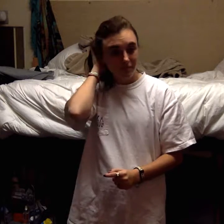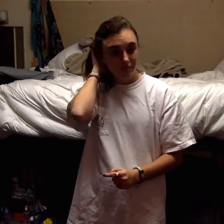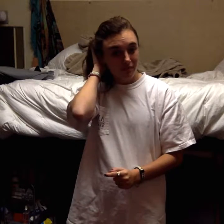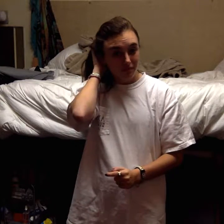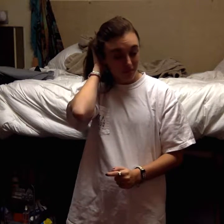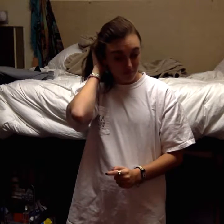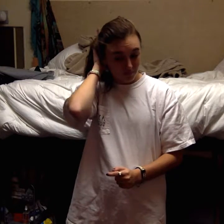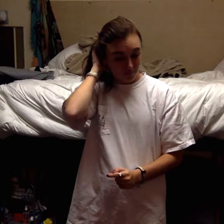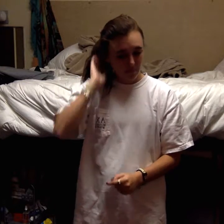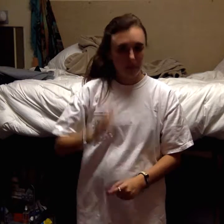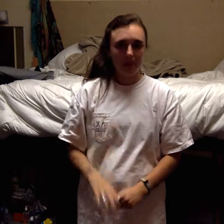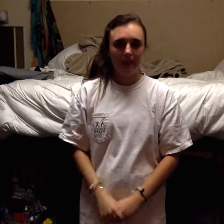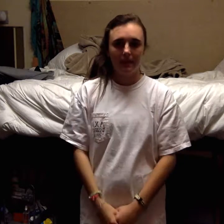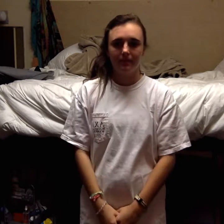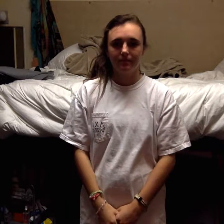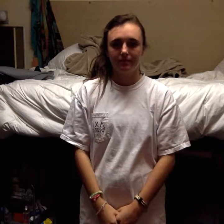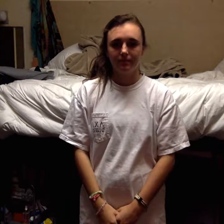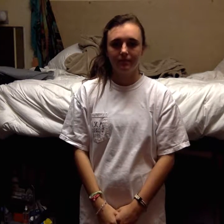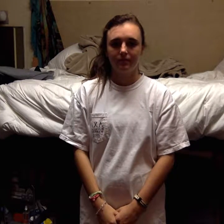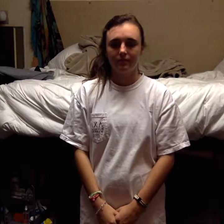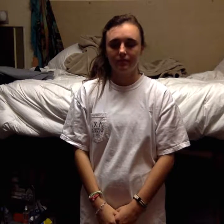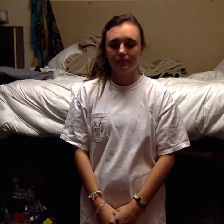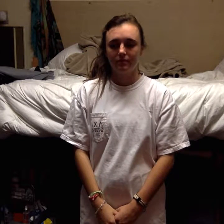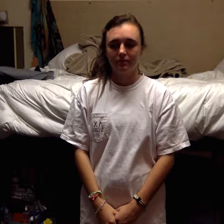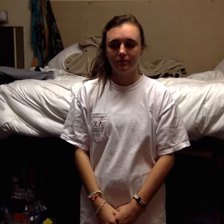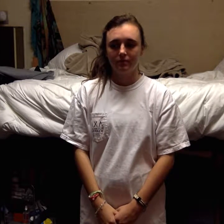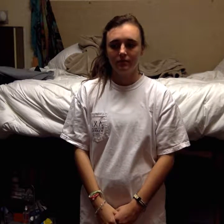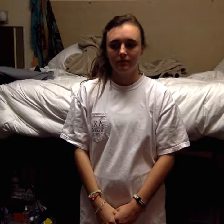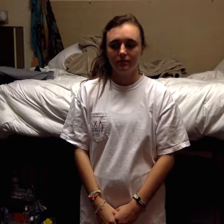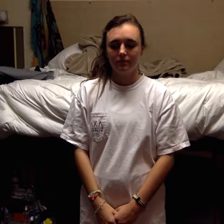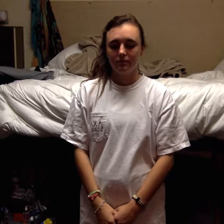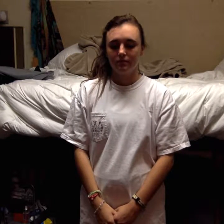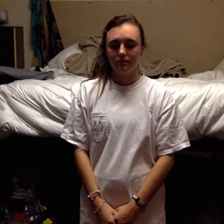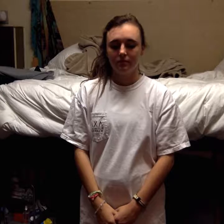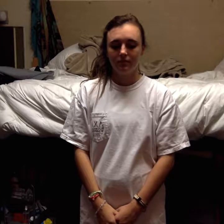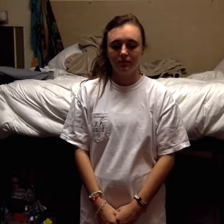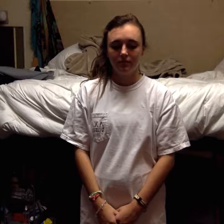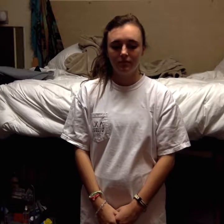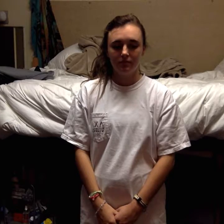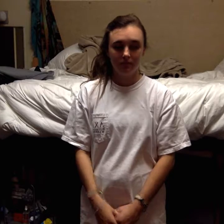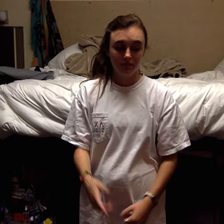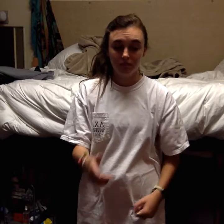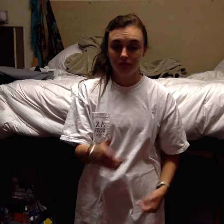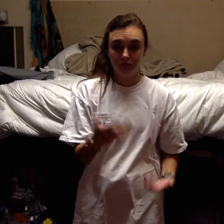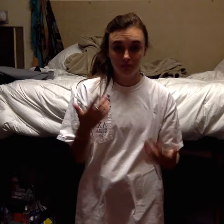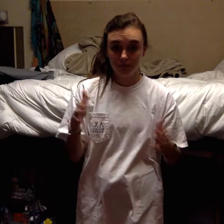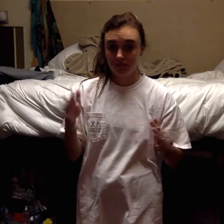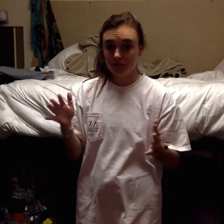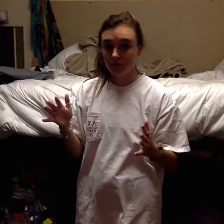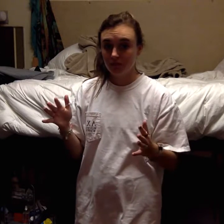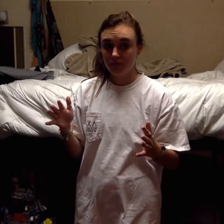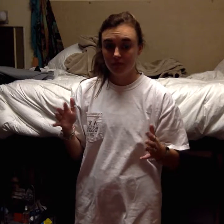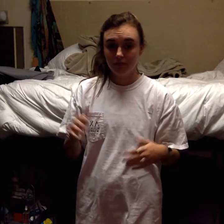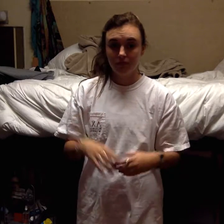Okay. Has everyone done that? All 3 squares now have a line coming down